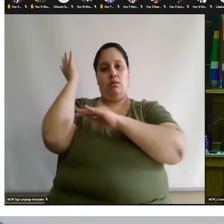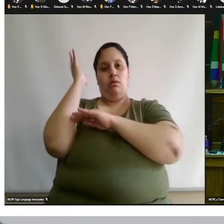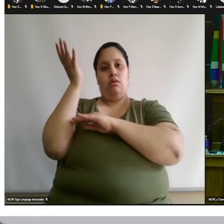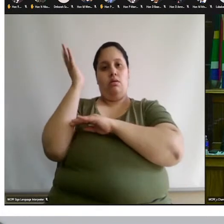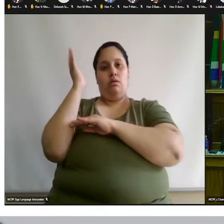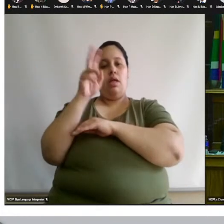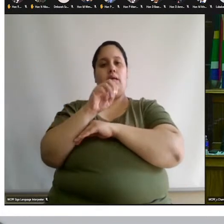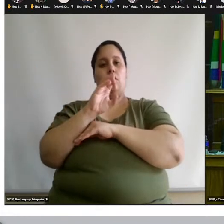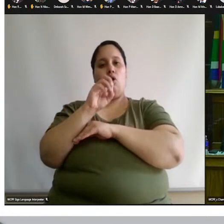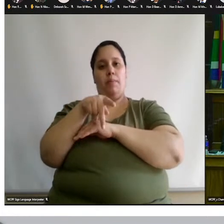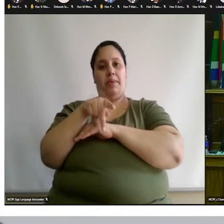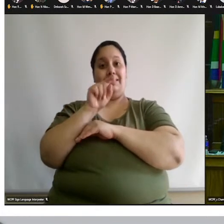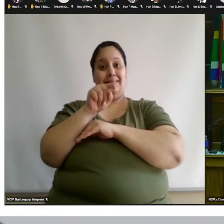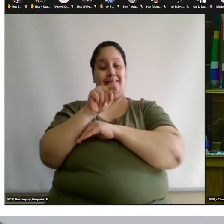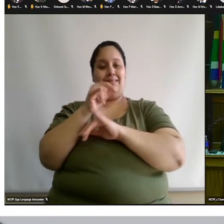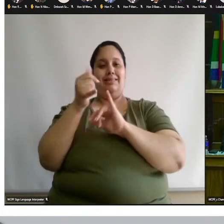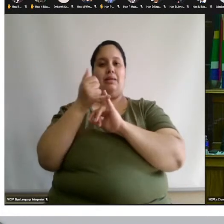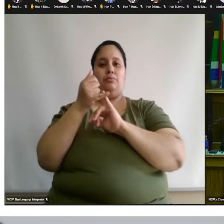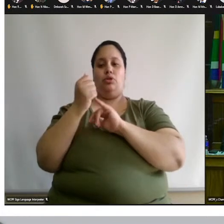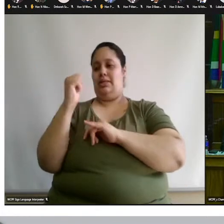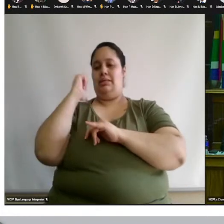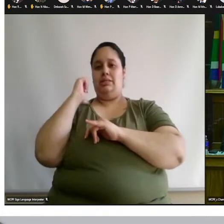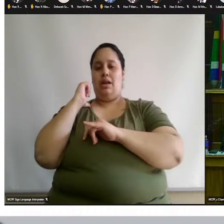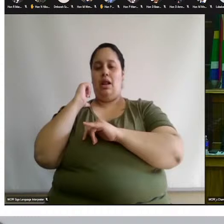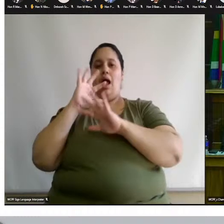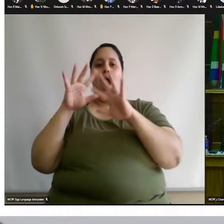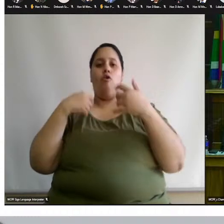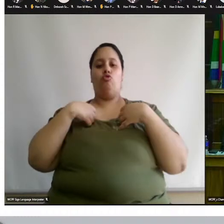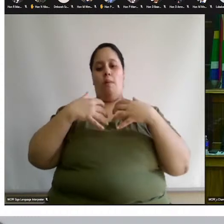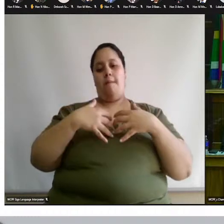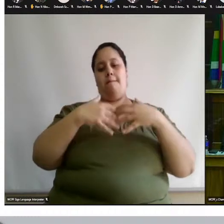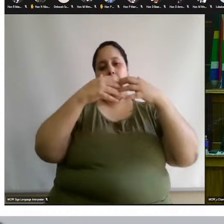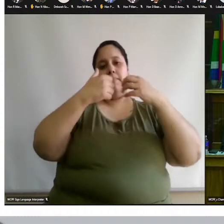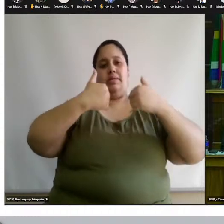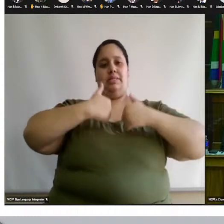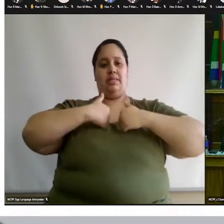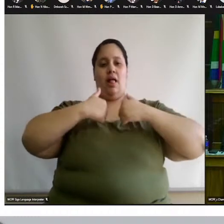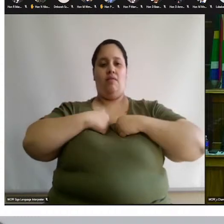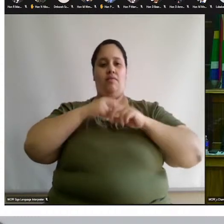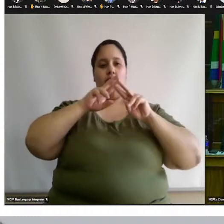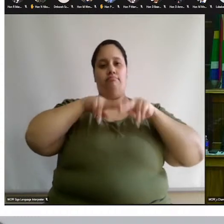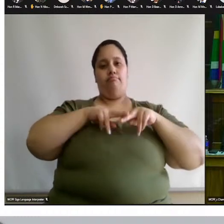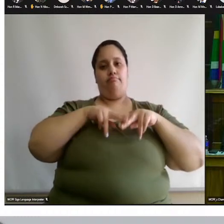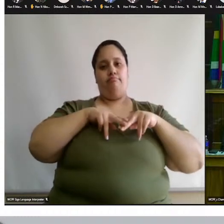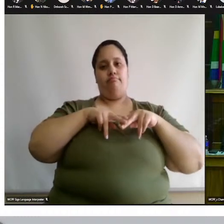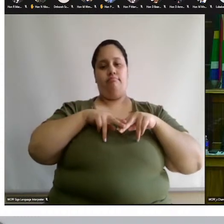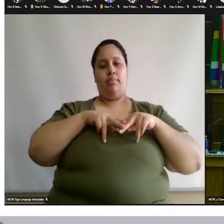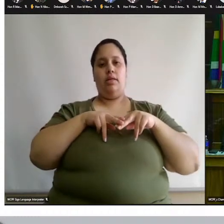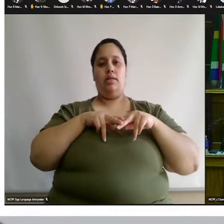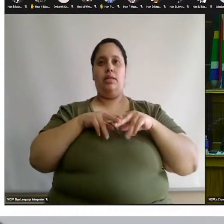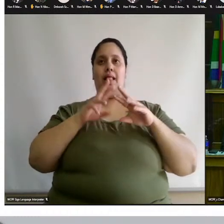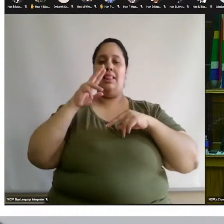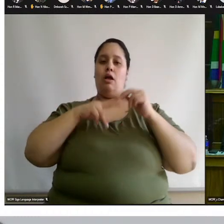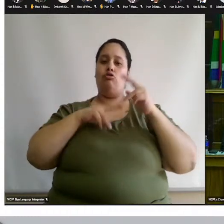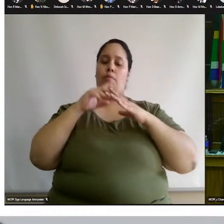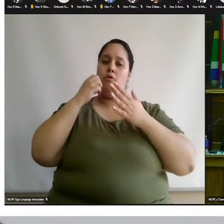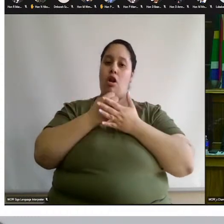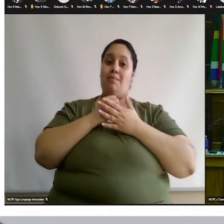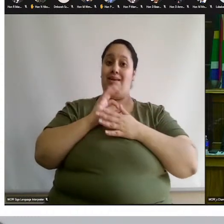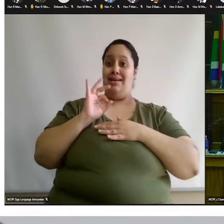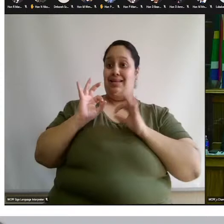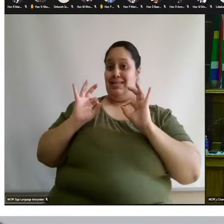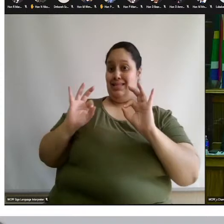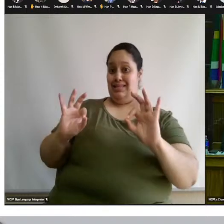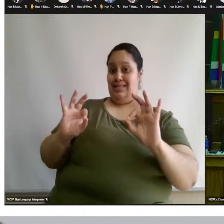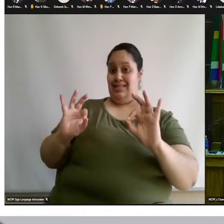subject yesterday, on building a self-reliant and vibrant township economy. And it was in that debate that I made the